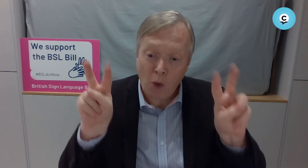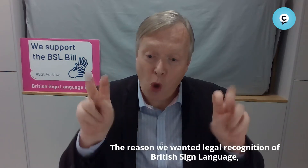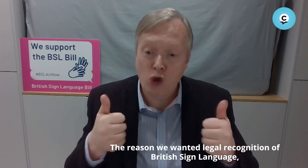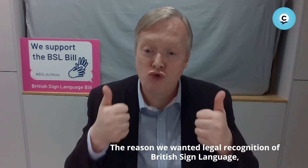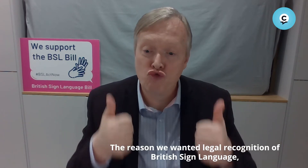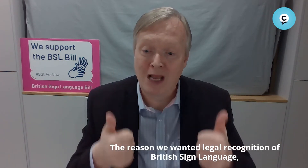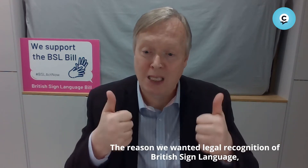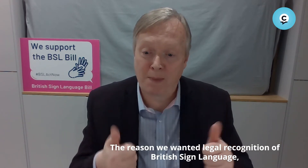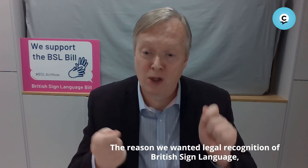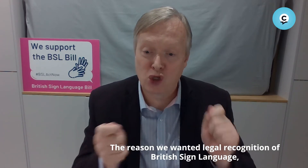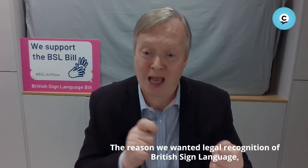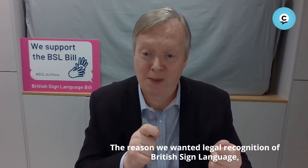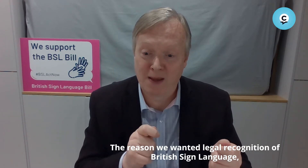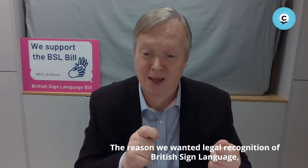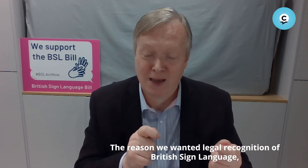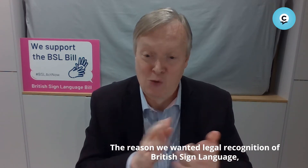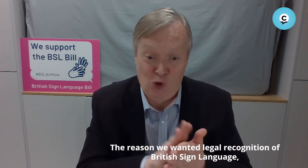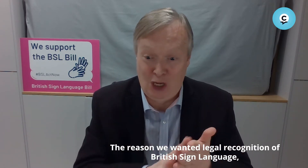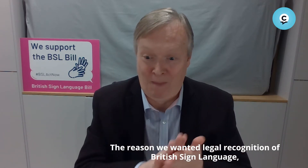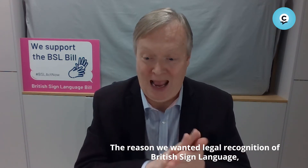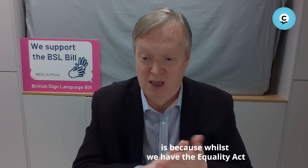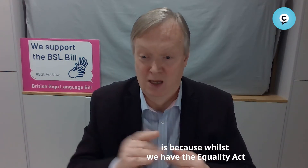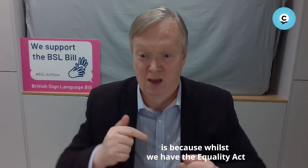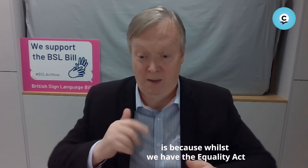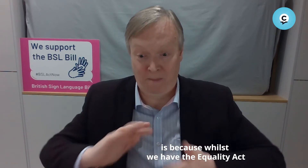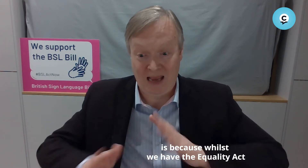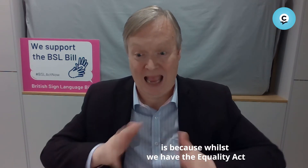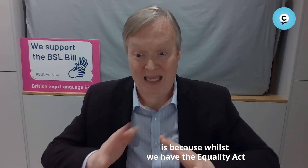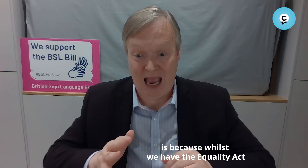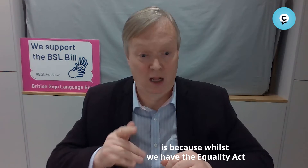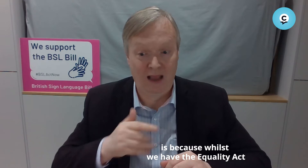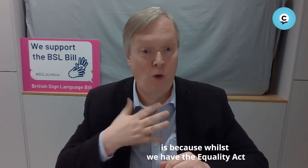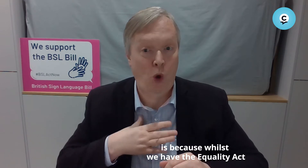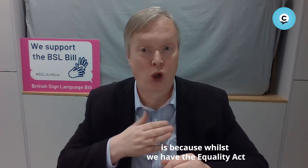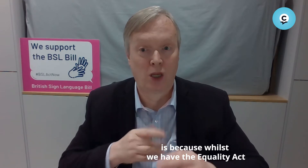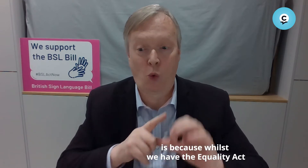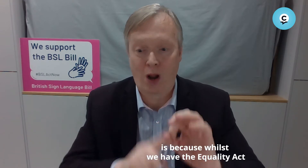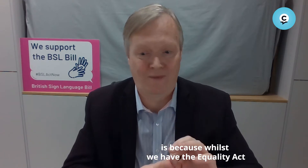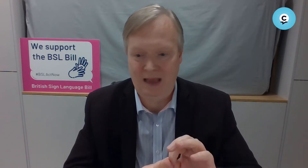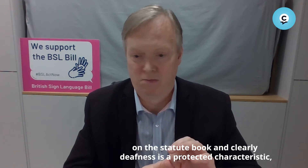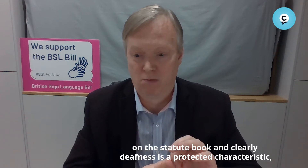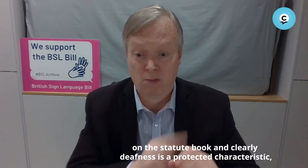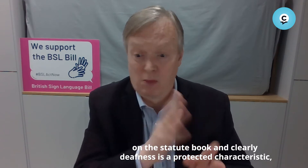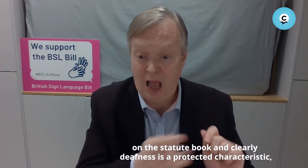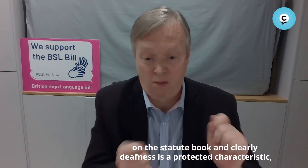the reason we wanted legal recognition of British Sign Language is because whilst we have the Equality Act on the statute book,